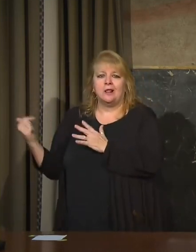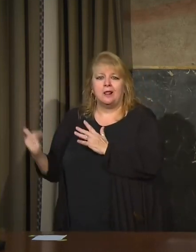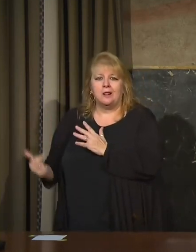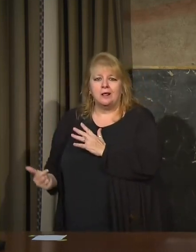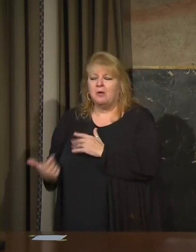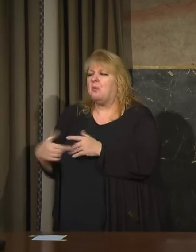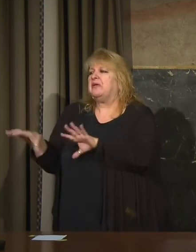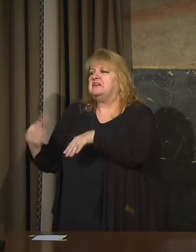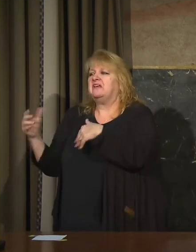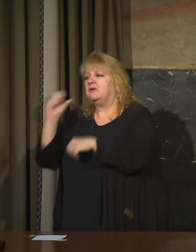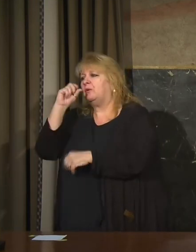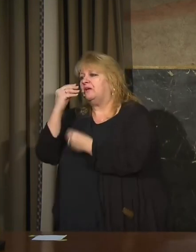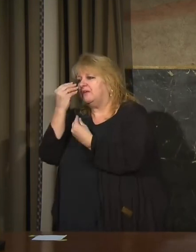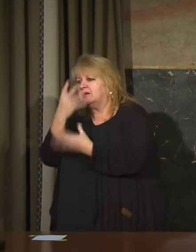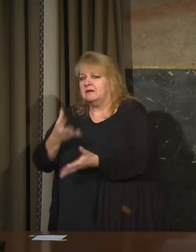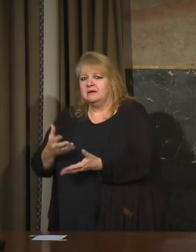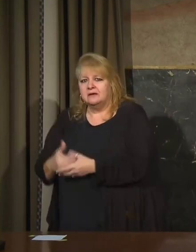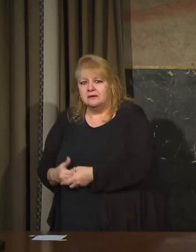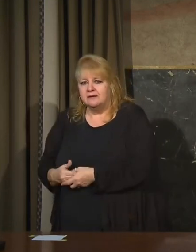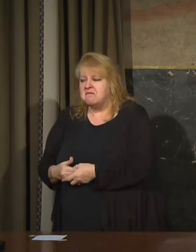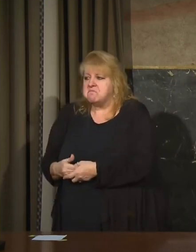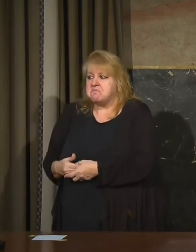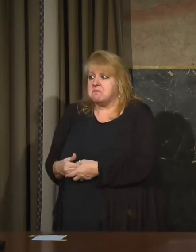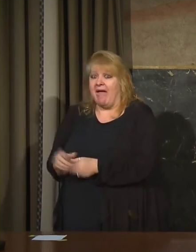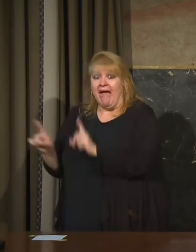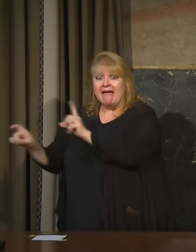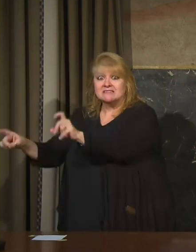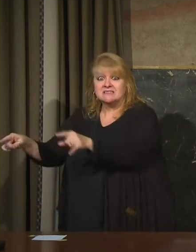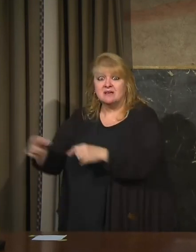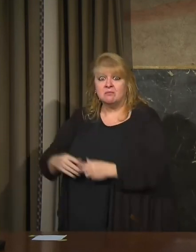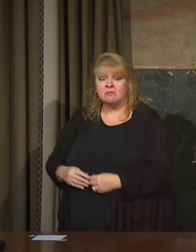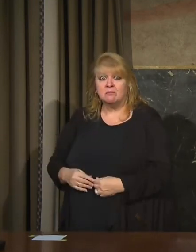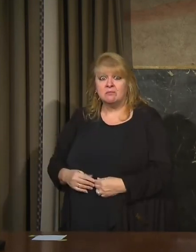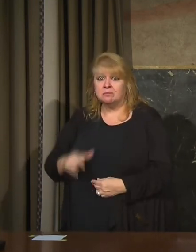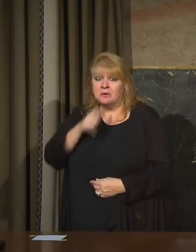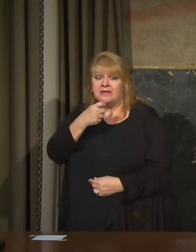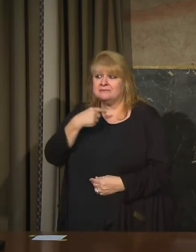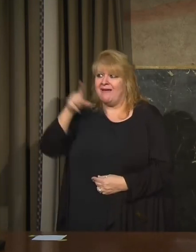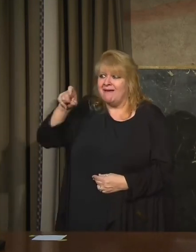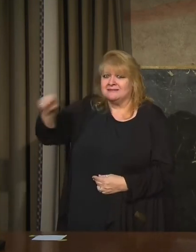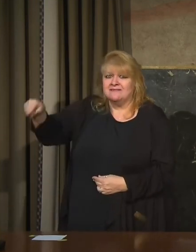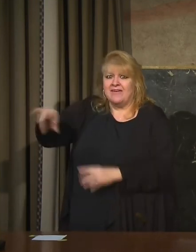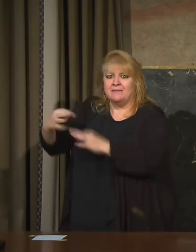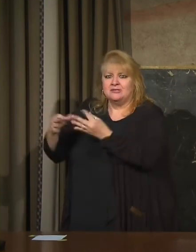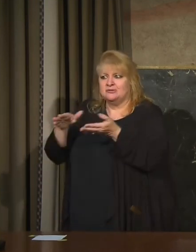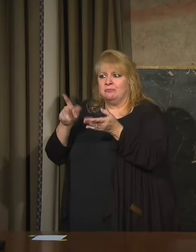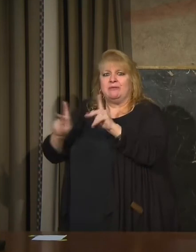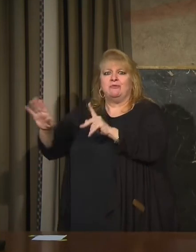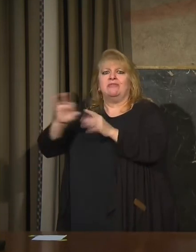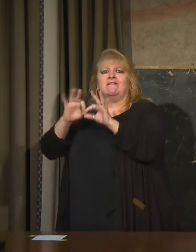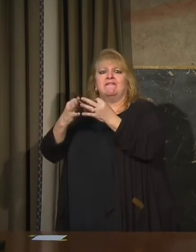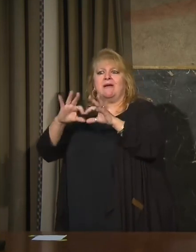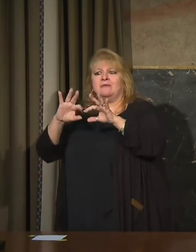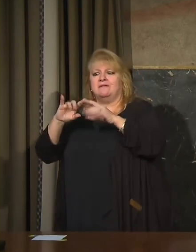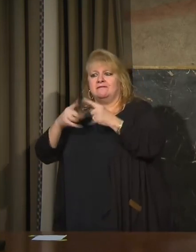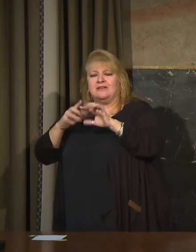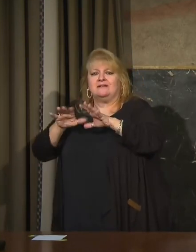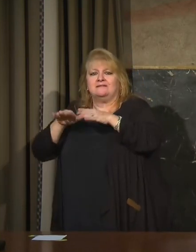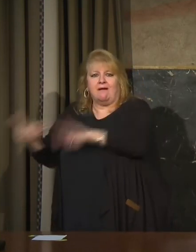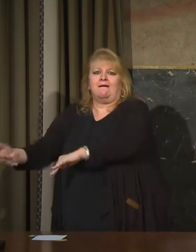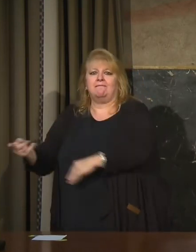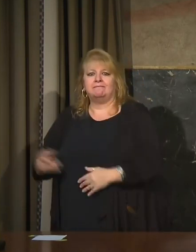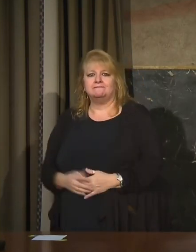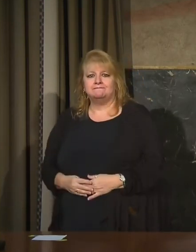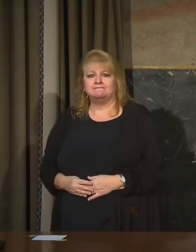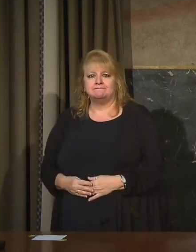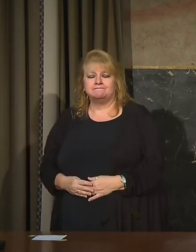All right. We've been here for about an hour. I want to thank you all for continuing to cover this. We clearly have work to